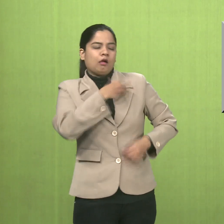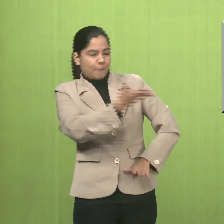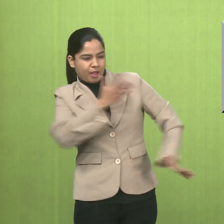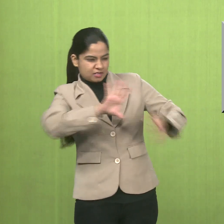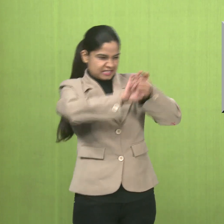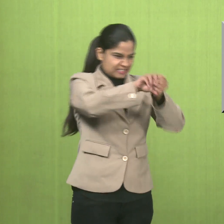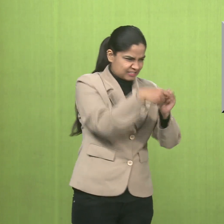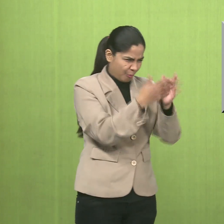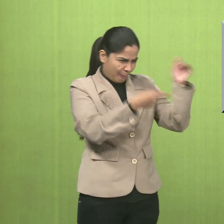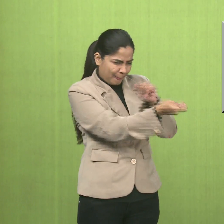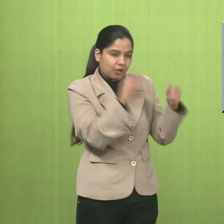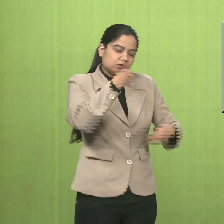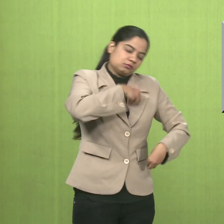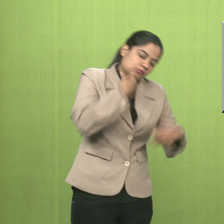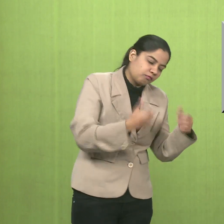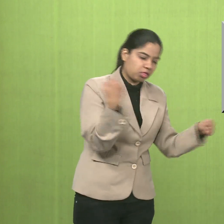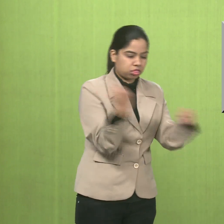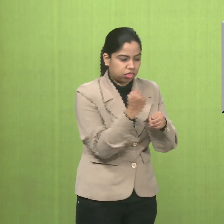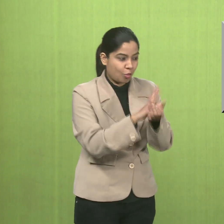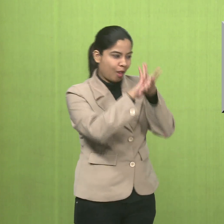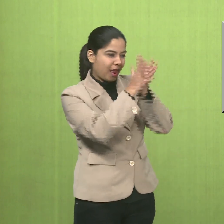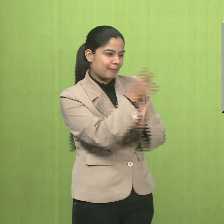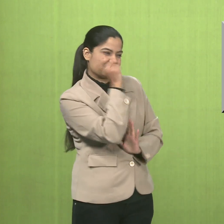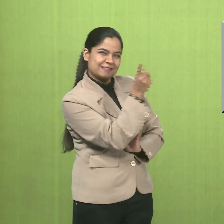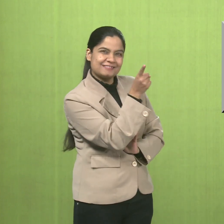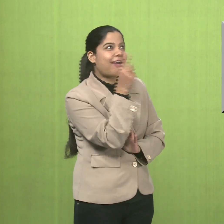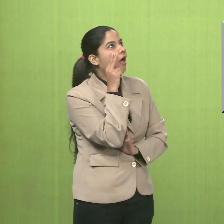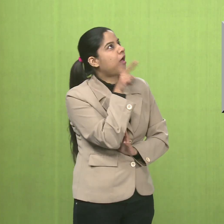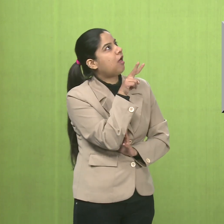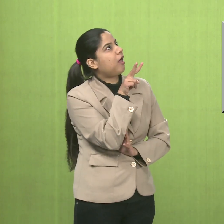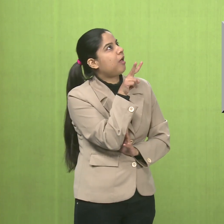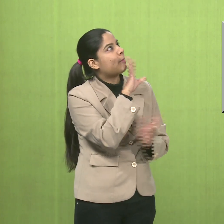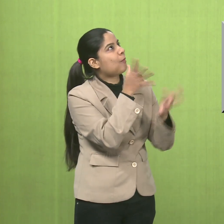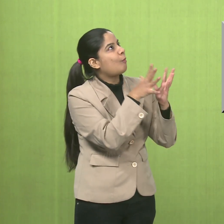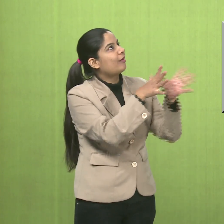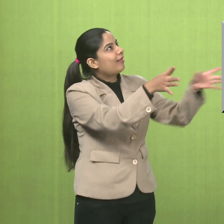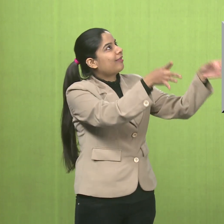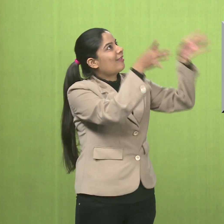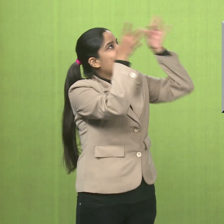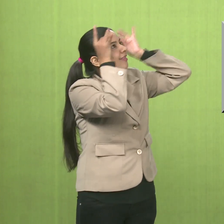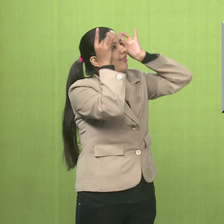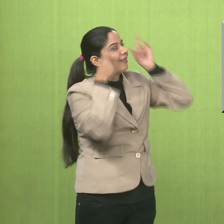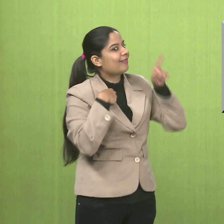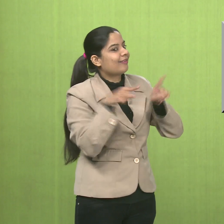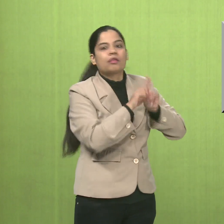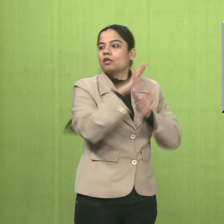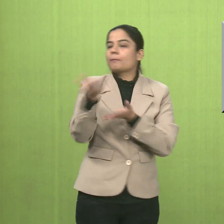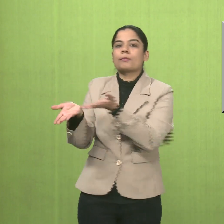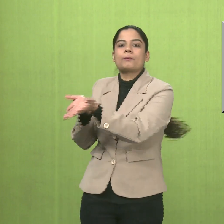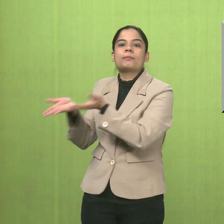If they're seeing that a boy is beating a girl, the same thing they'll do. If they're seeing Eve teasing on TV, the same thing they'll